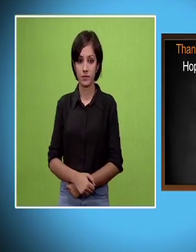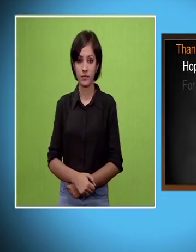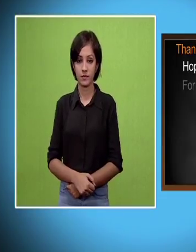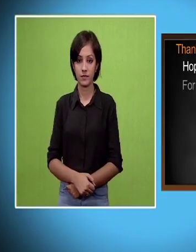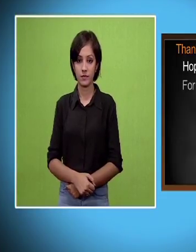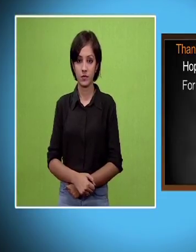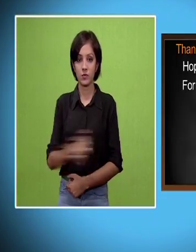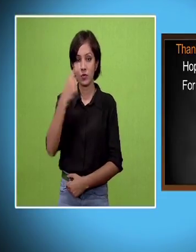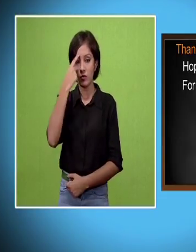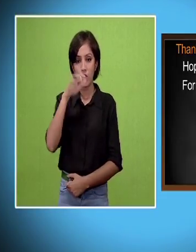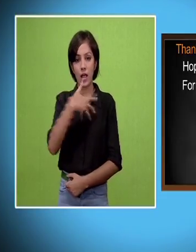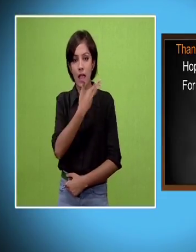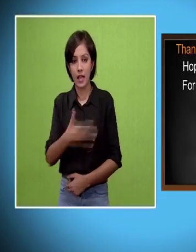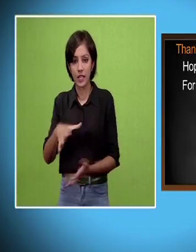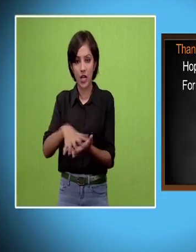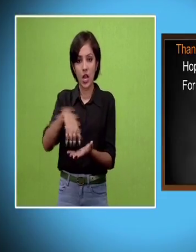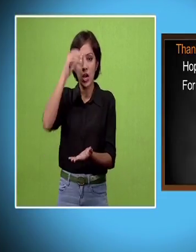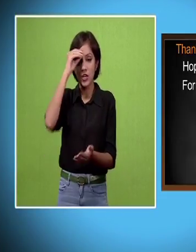For any kind of learning support,